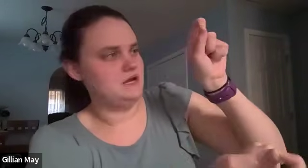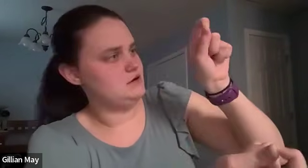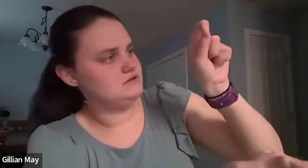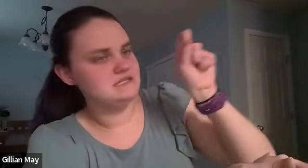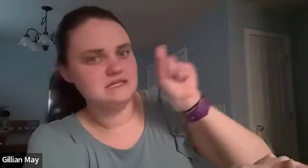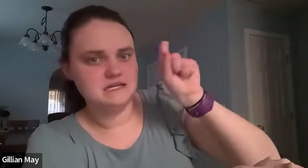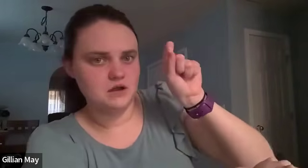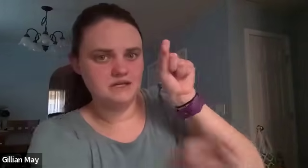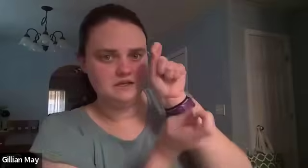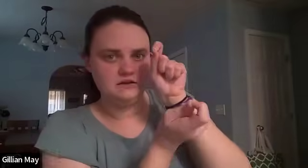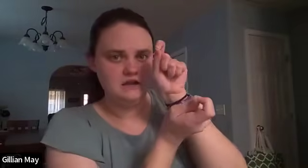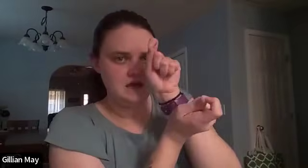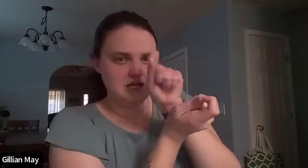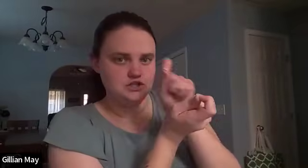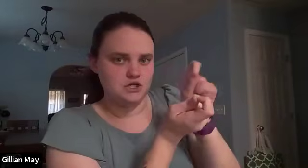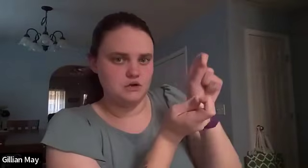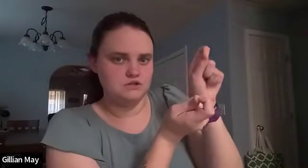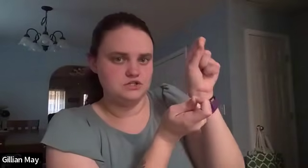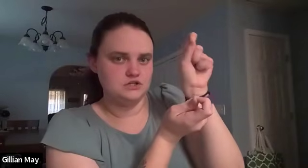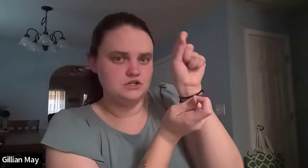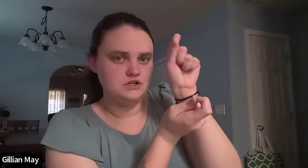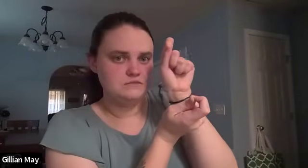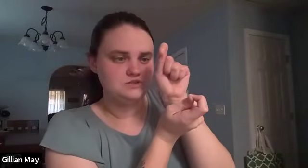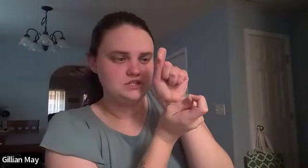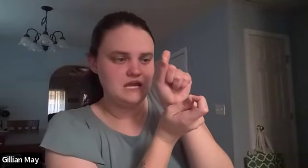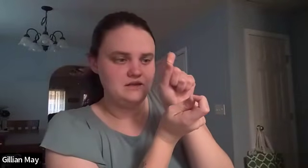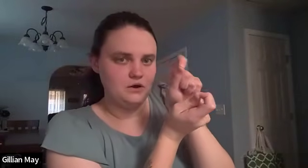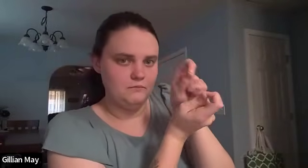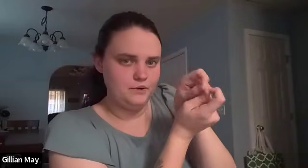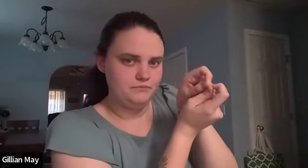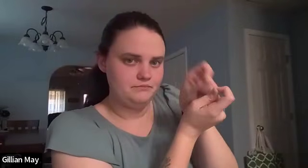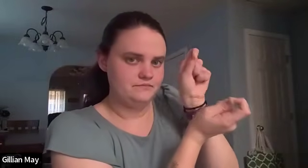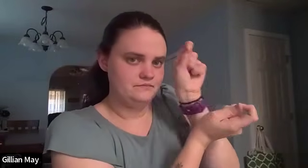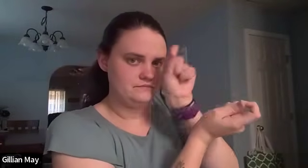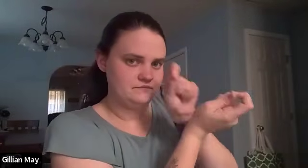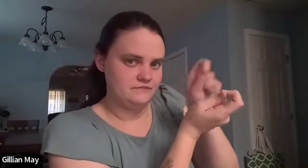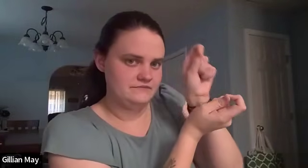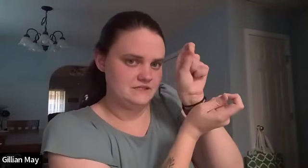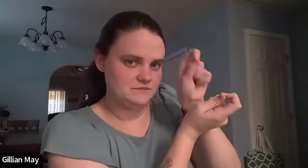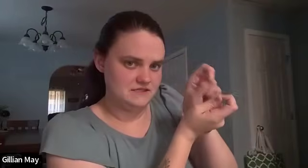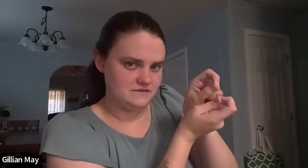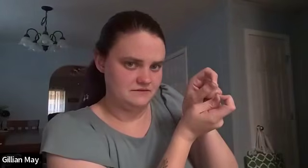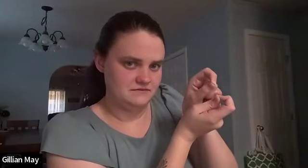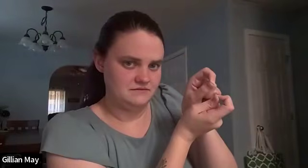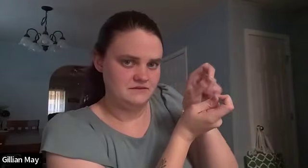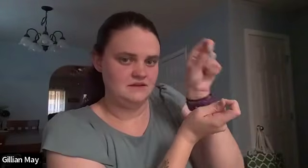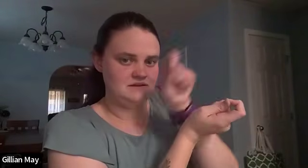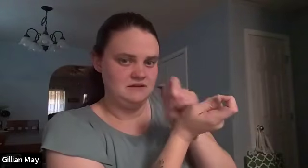my nose on this dominant here. And you're going to go into circular motion and go boop, specific.